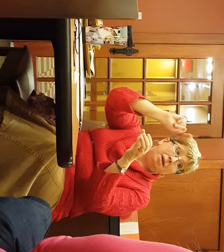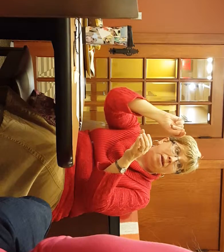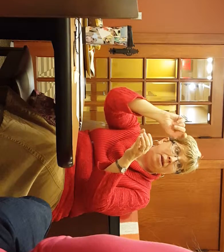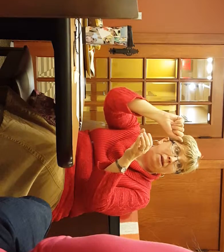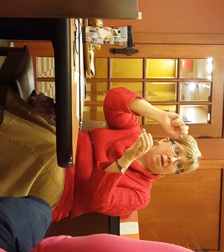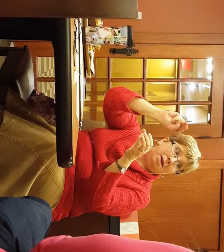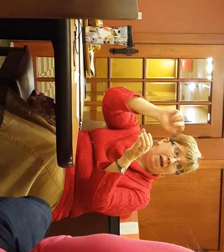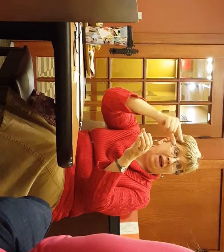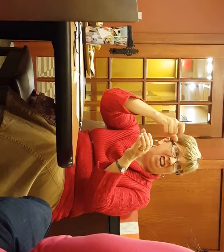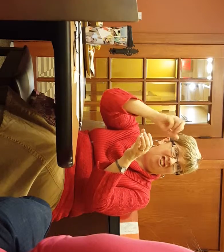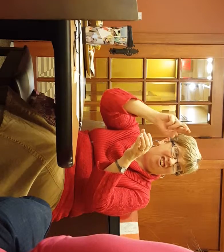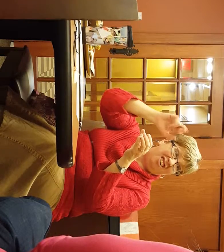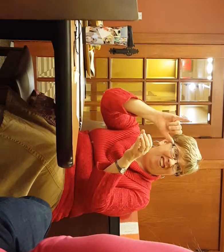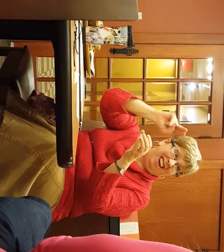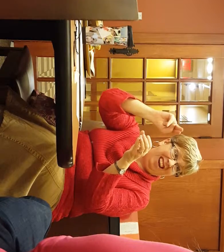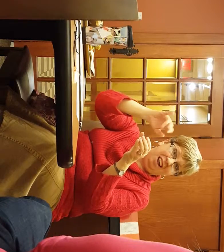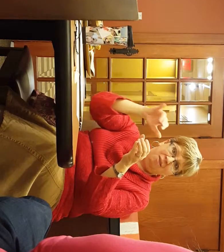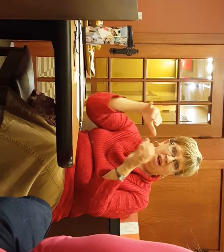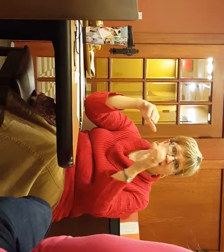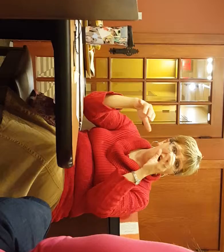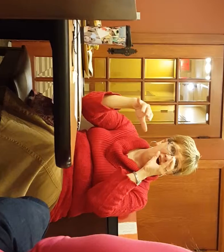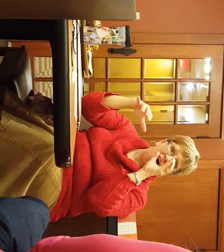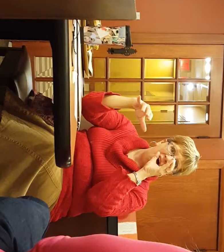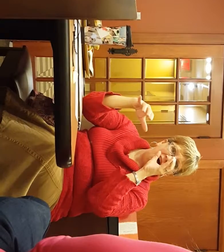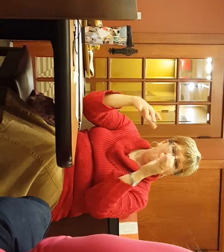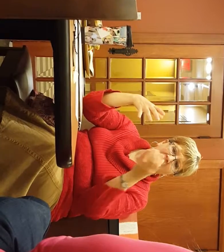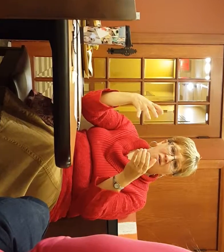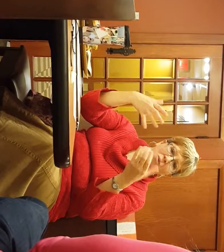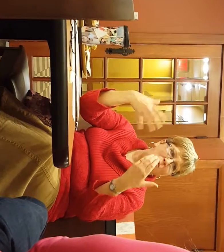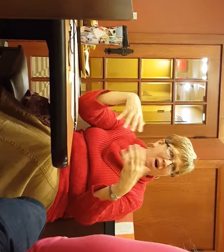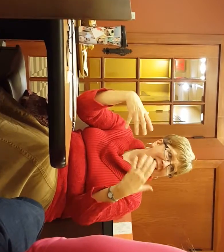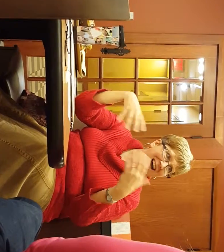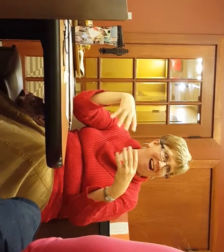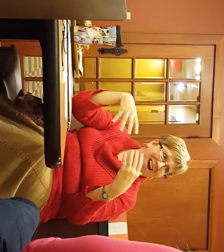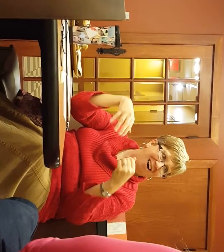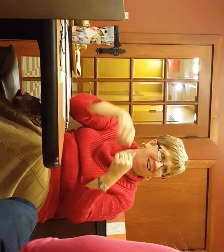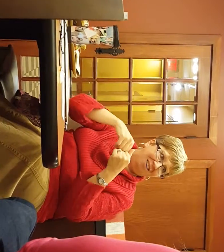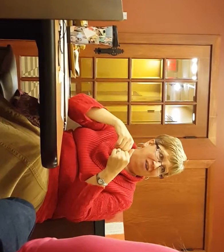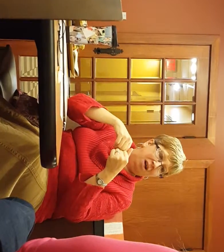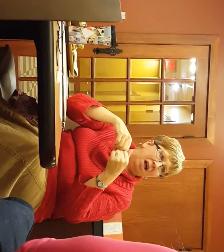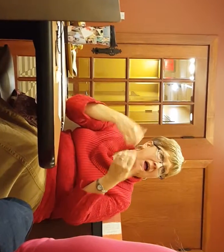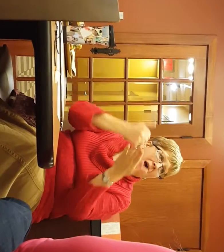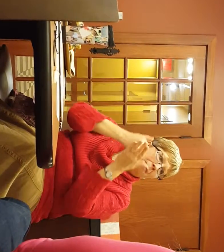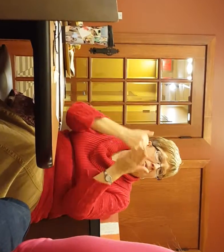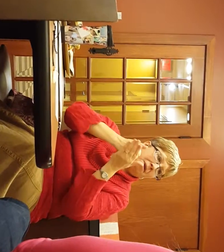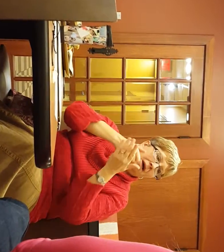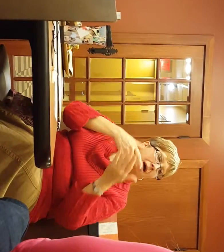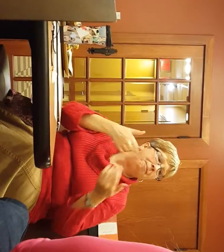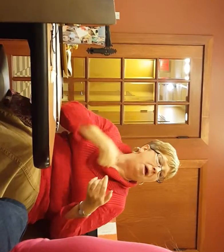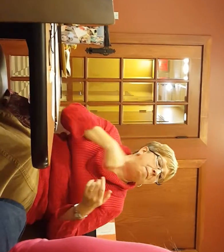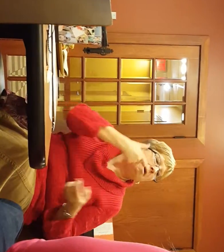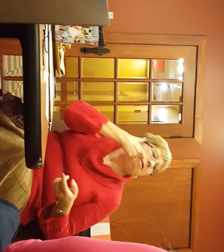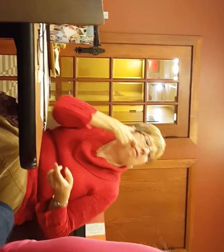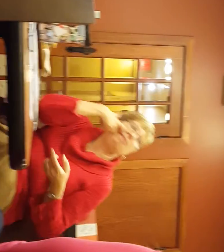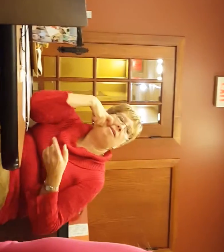shocked. Yeah. And I've tried to quit coffee more than once. The problem is it tastes so good. It does. It tastes good.